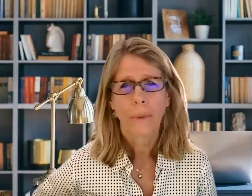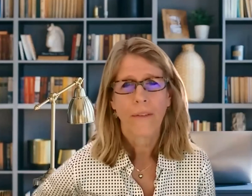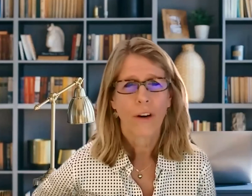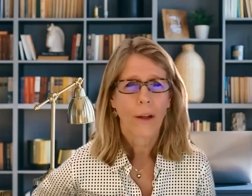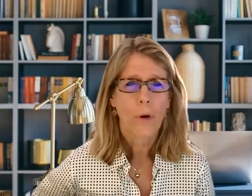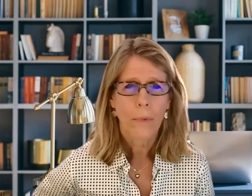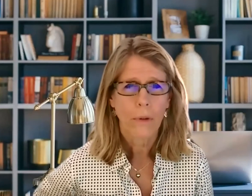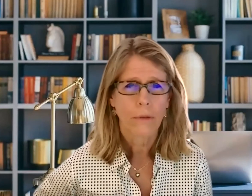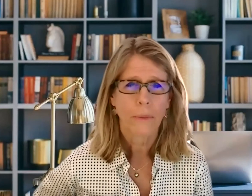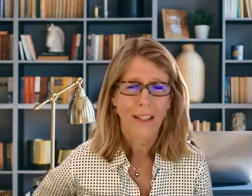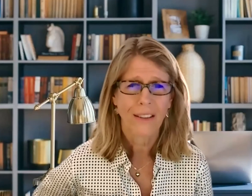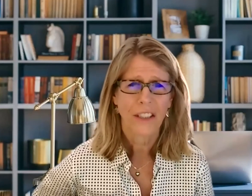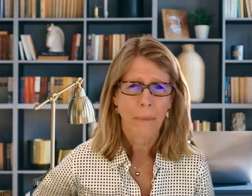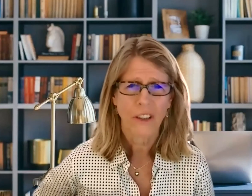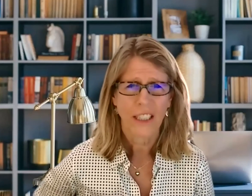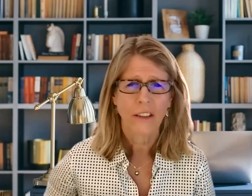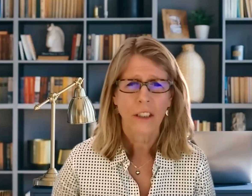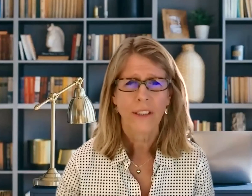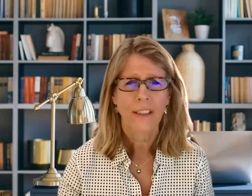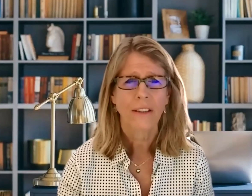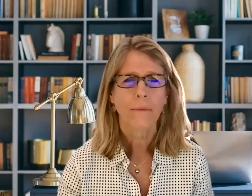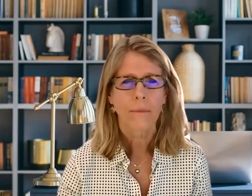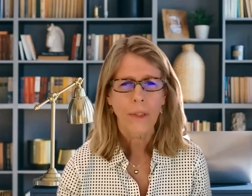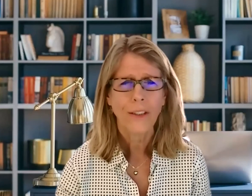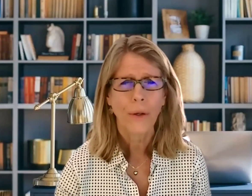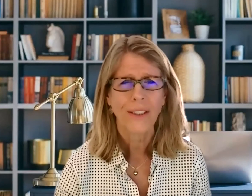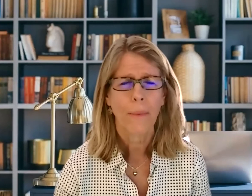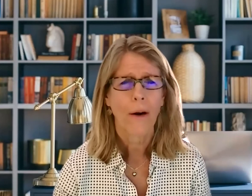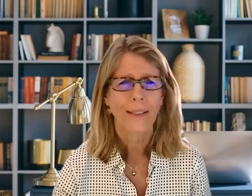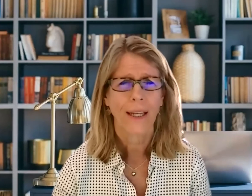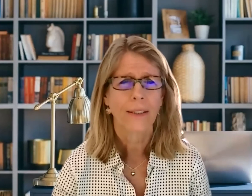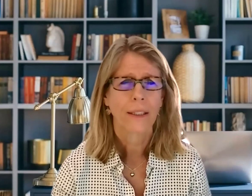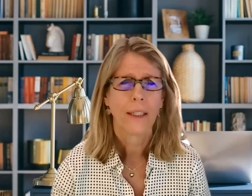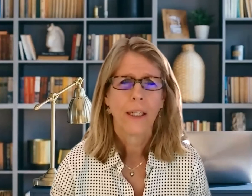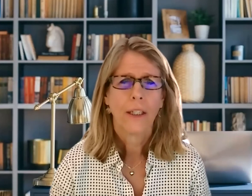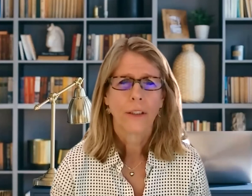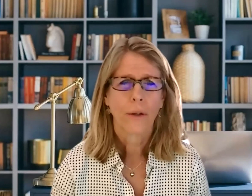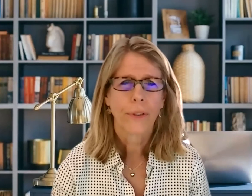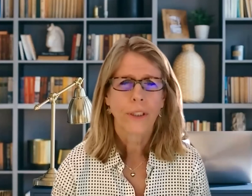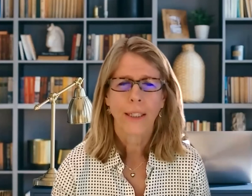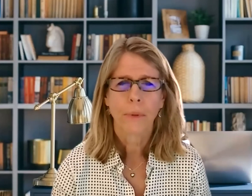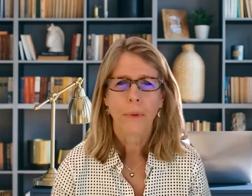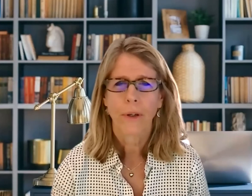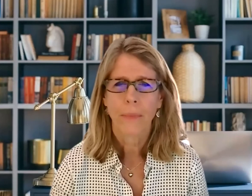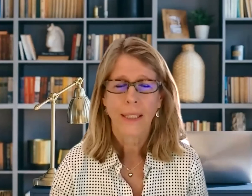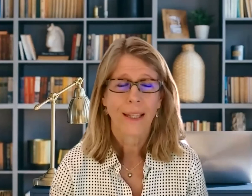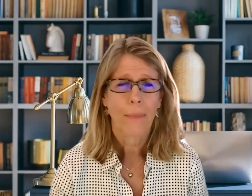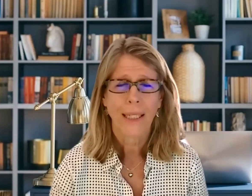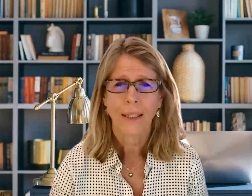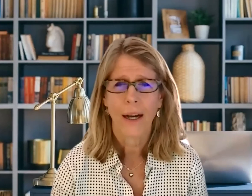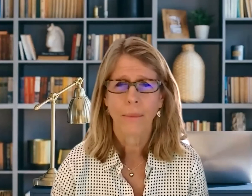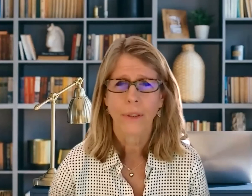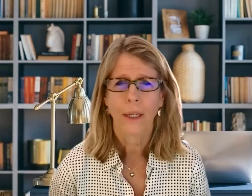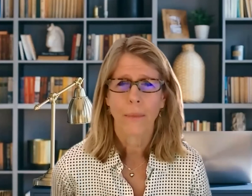called Children's Behavioral Health Mobile Response and Stabilization Services, known as MRSS. So first, as people have heard me say